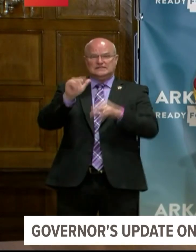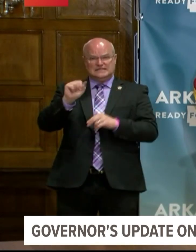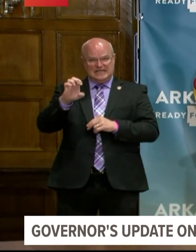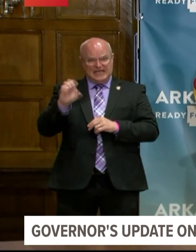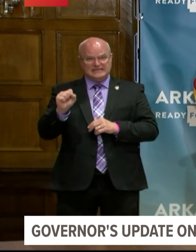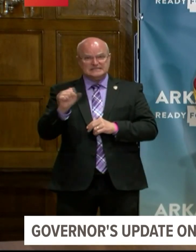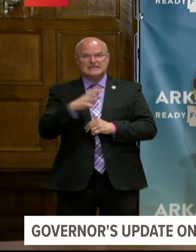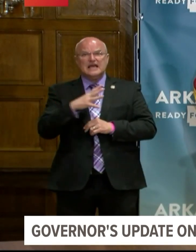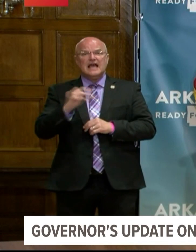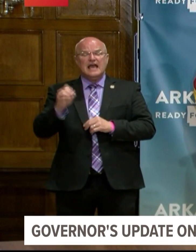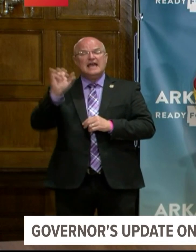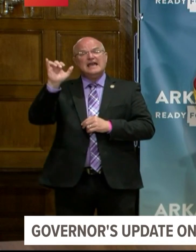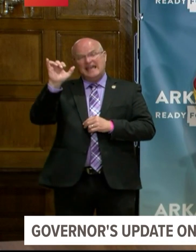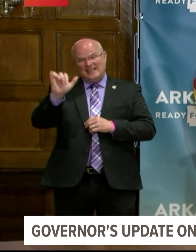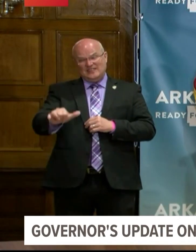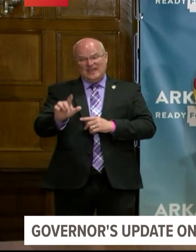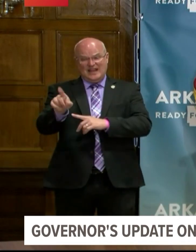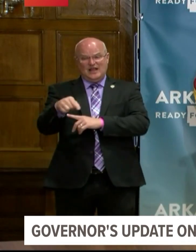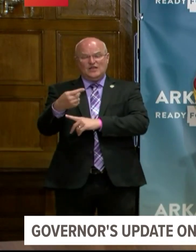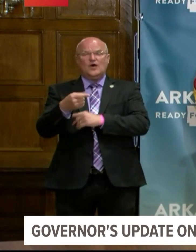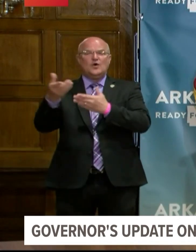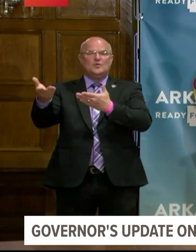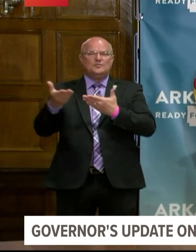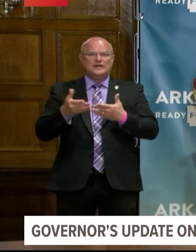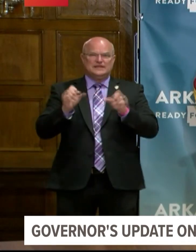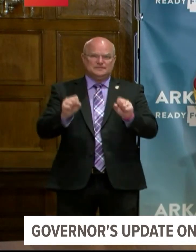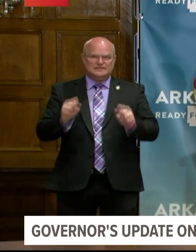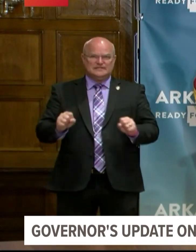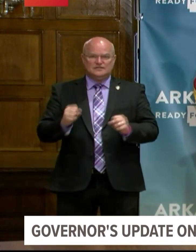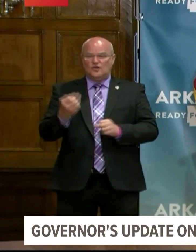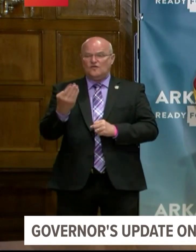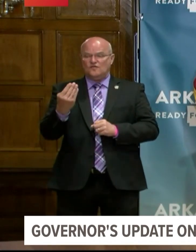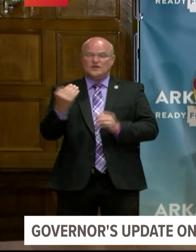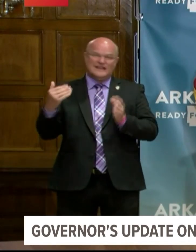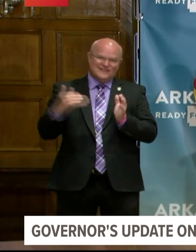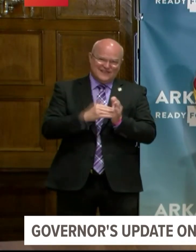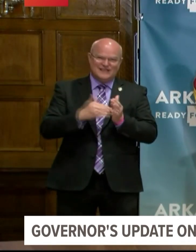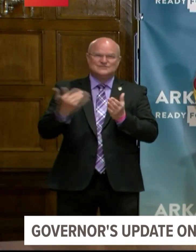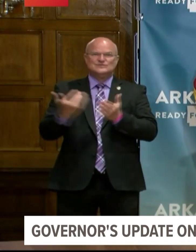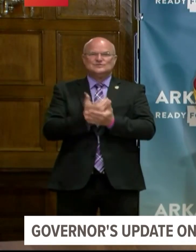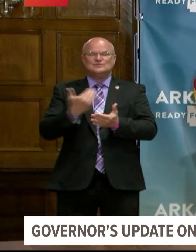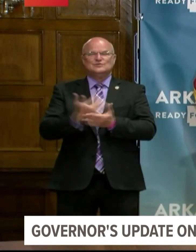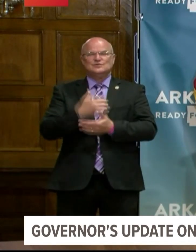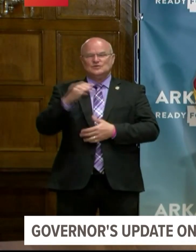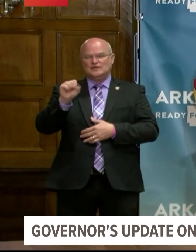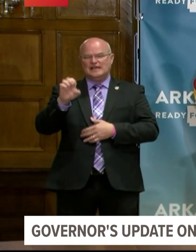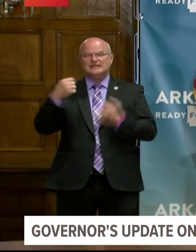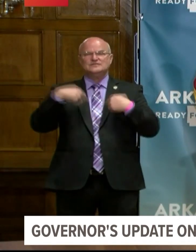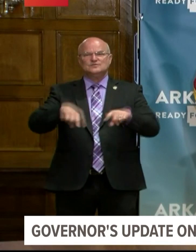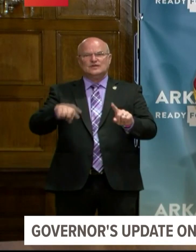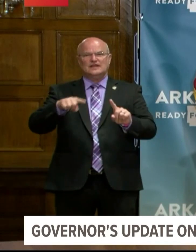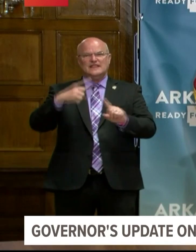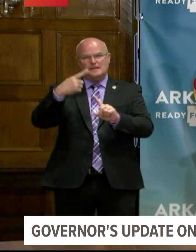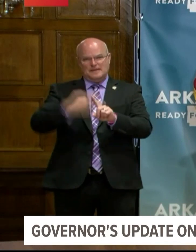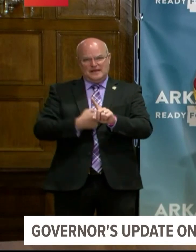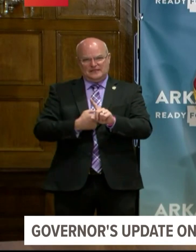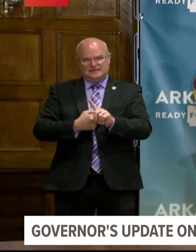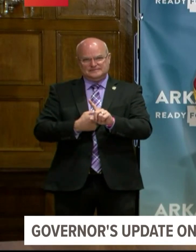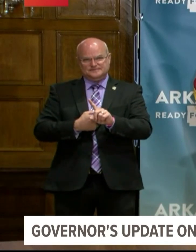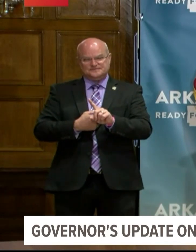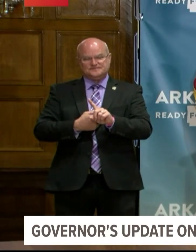cases, and that alone could bring us potentially 14,000 new cases during the course of the month.